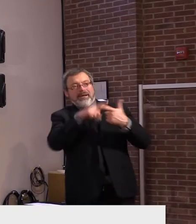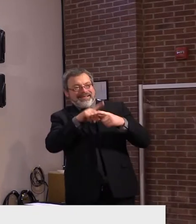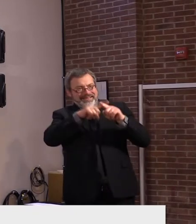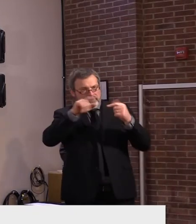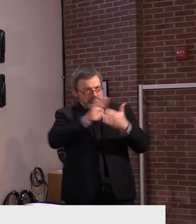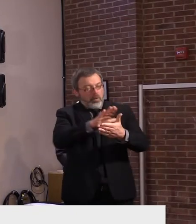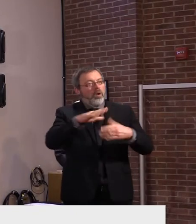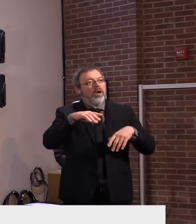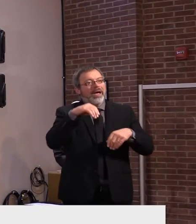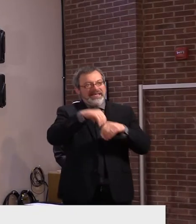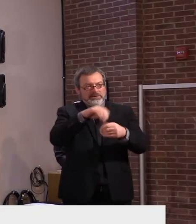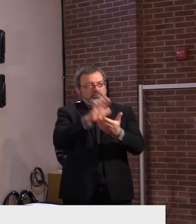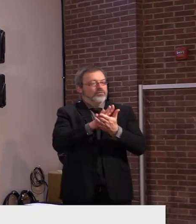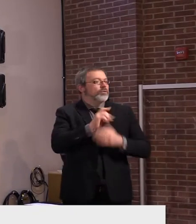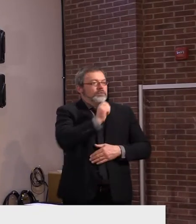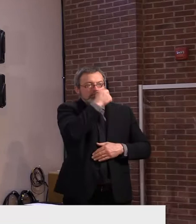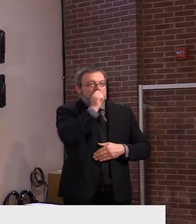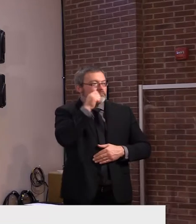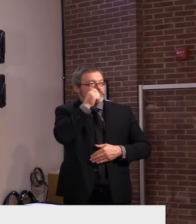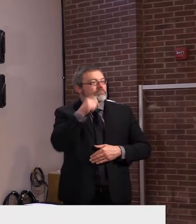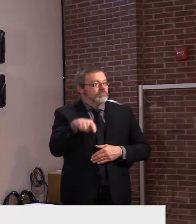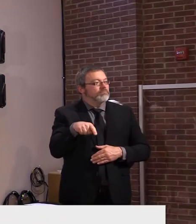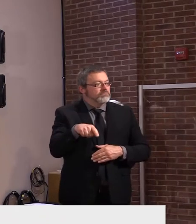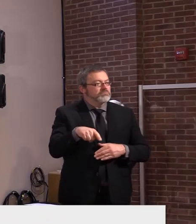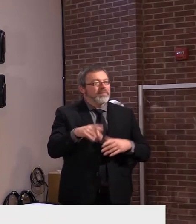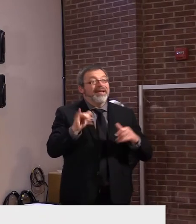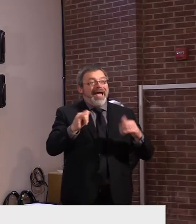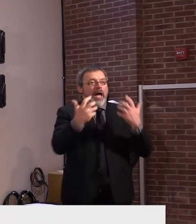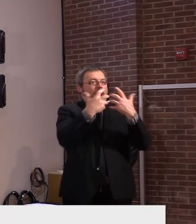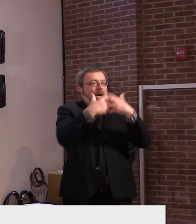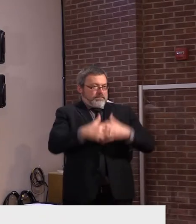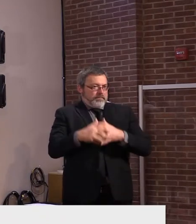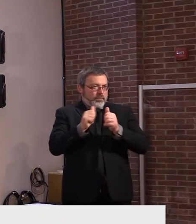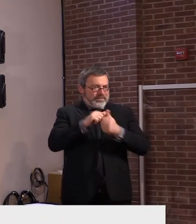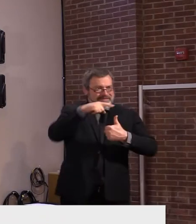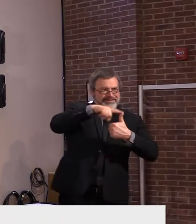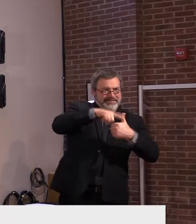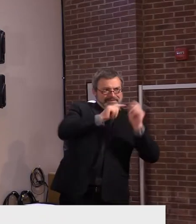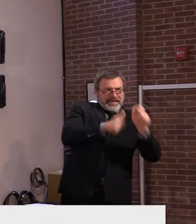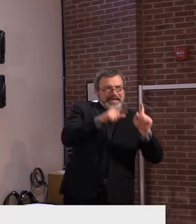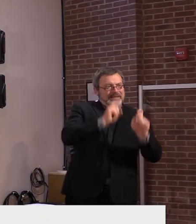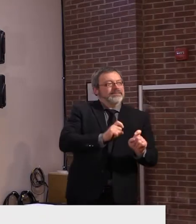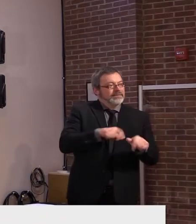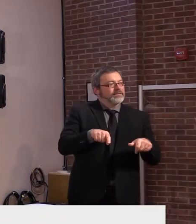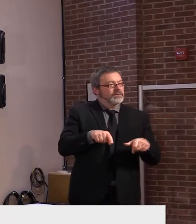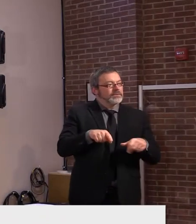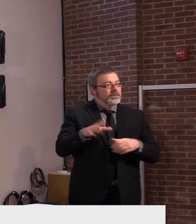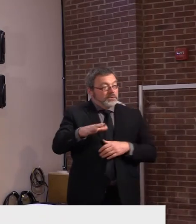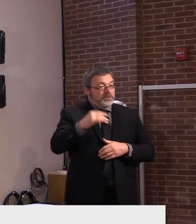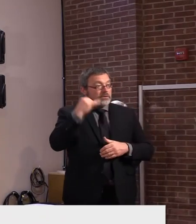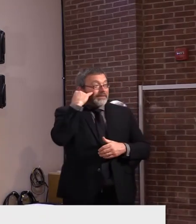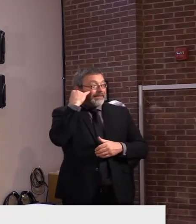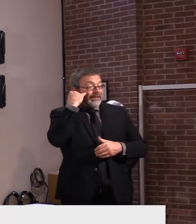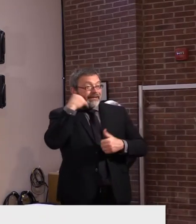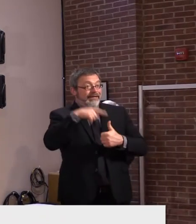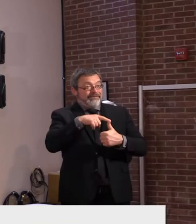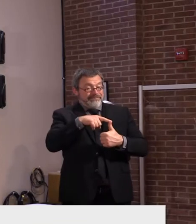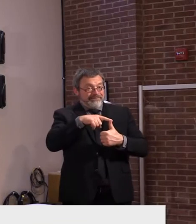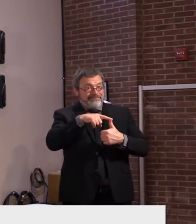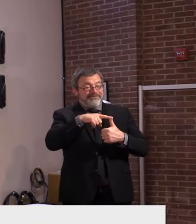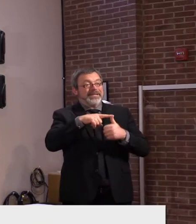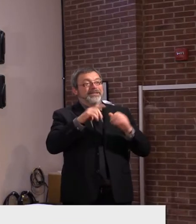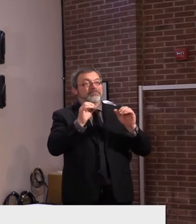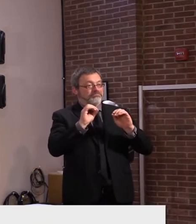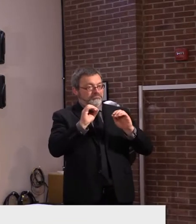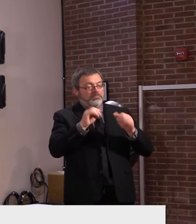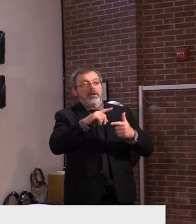complement test-to-stay antigen testing. Schools will be able to test students or staff when they become symptomatic at school. Schools